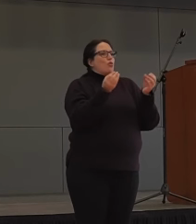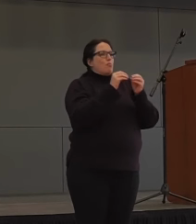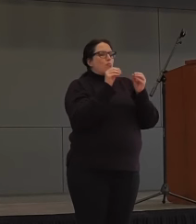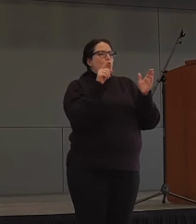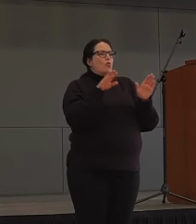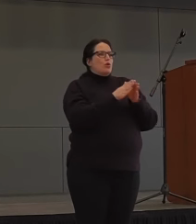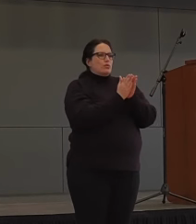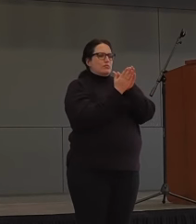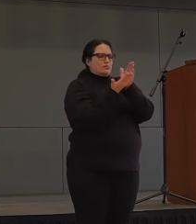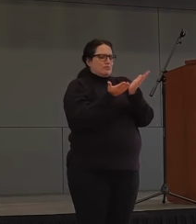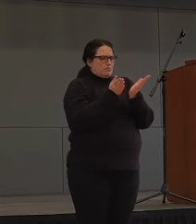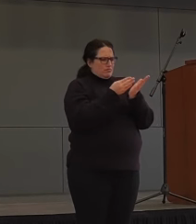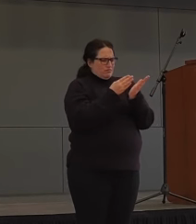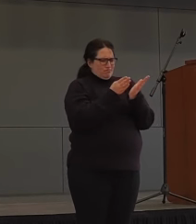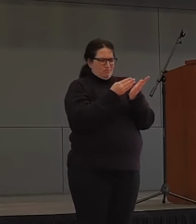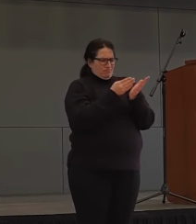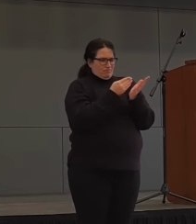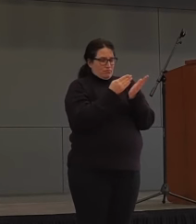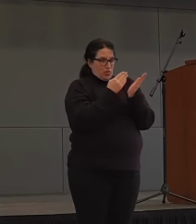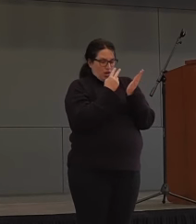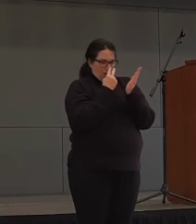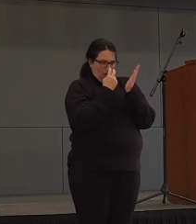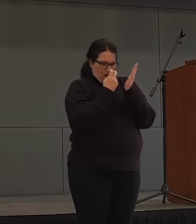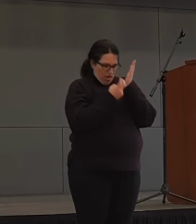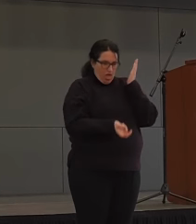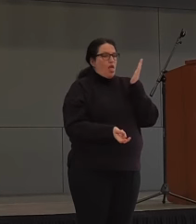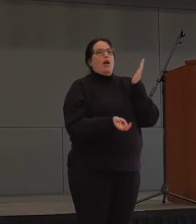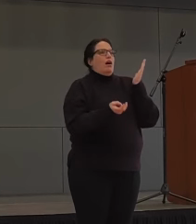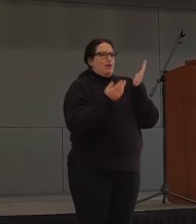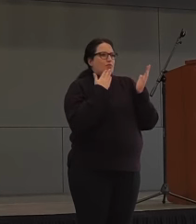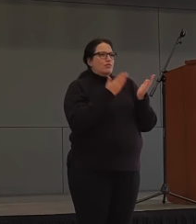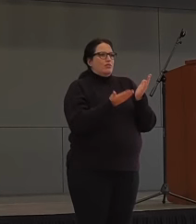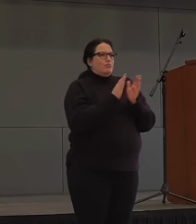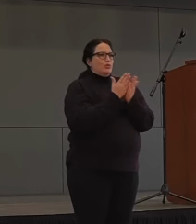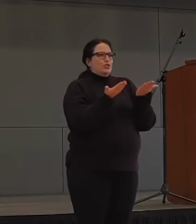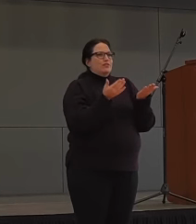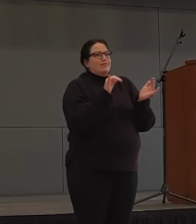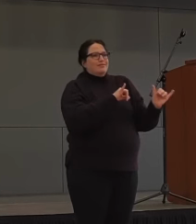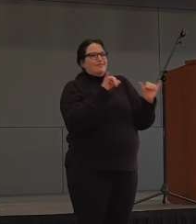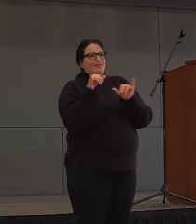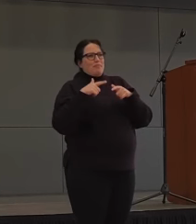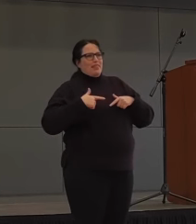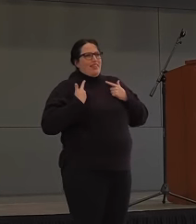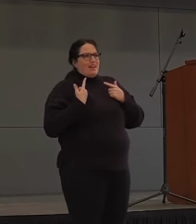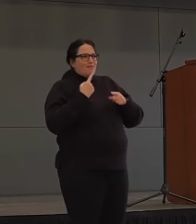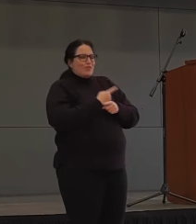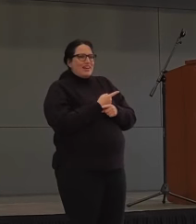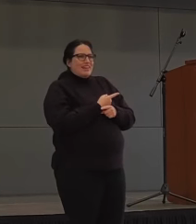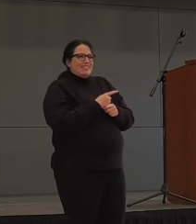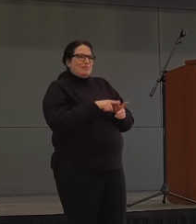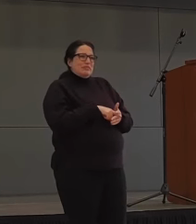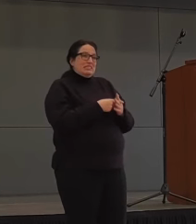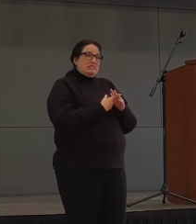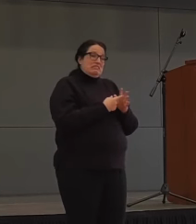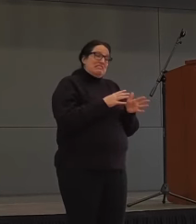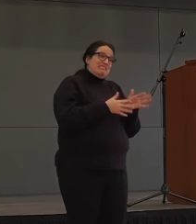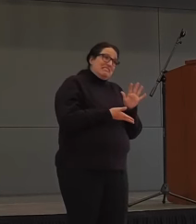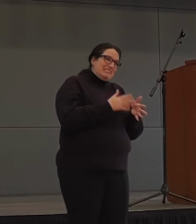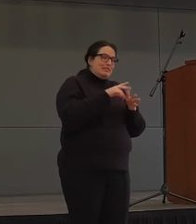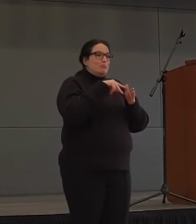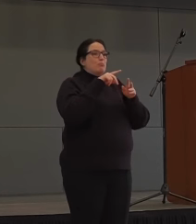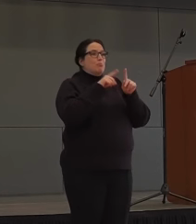make sense. The telling of life stories is a natural and lifelong process.